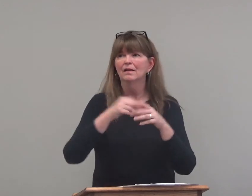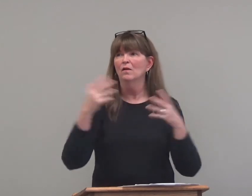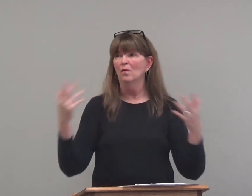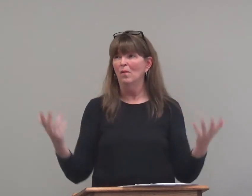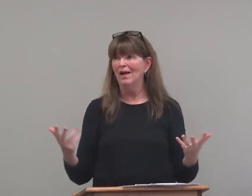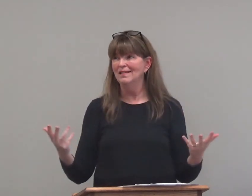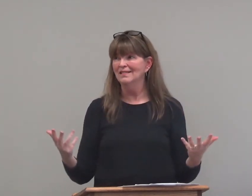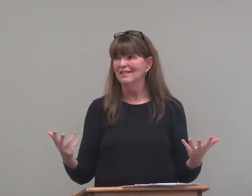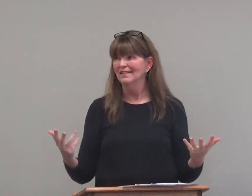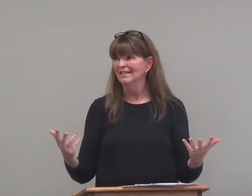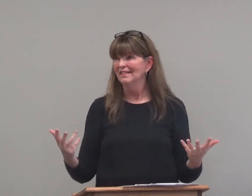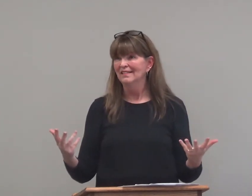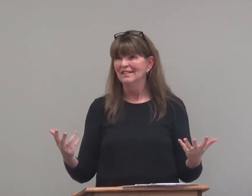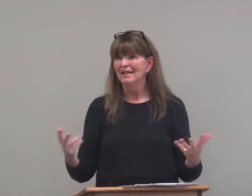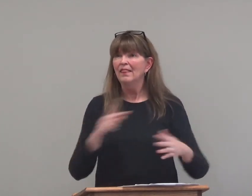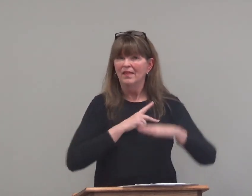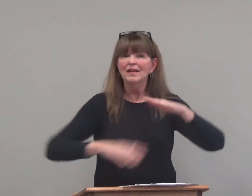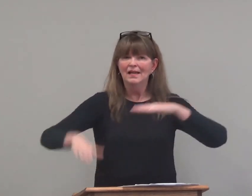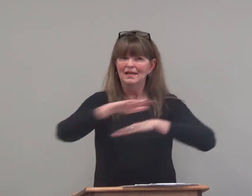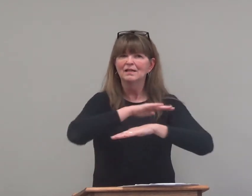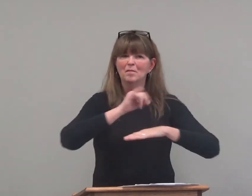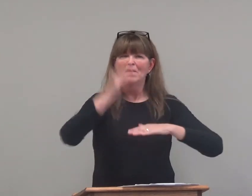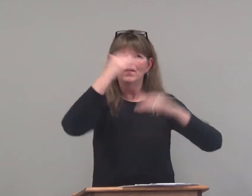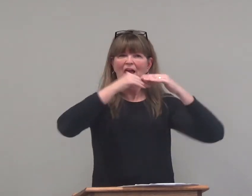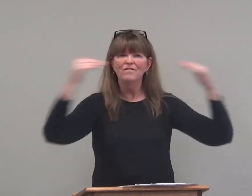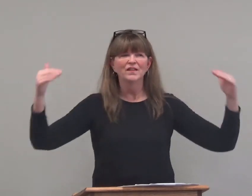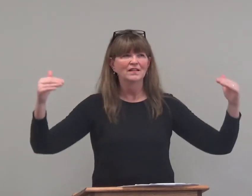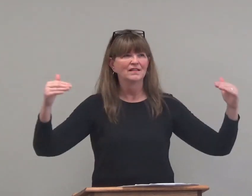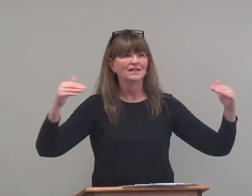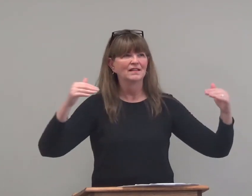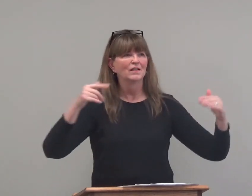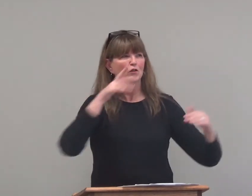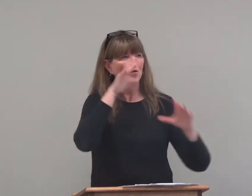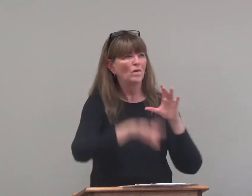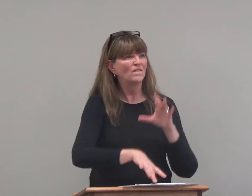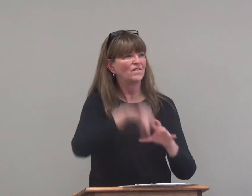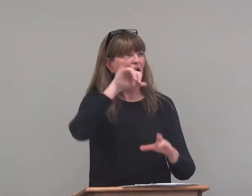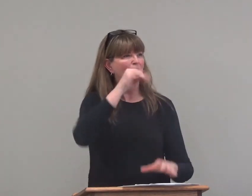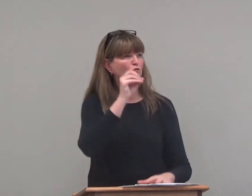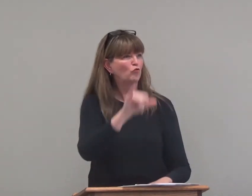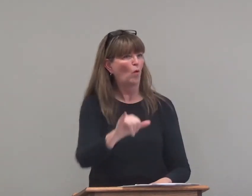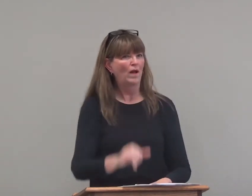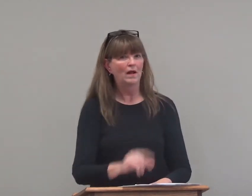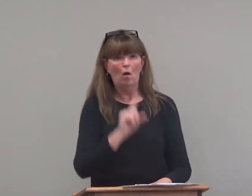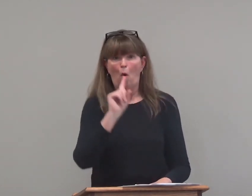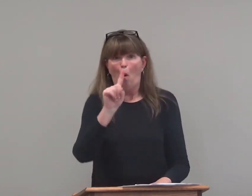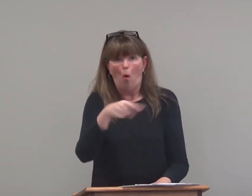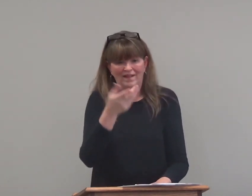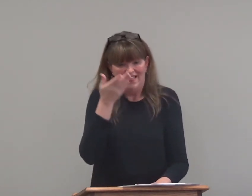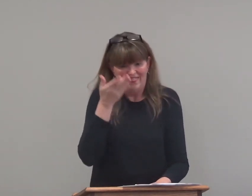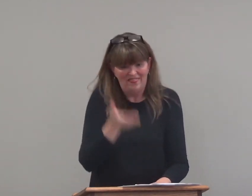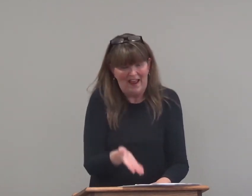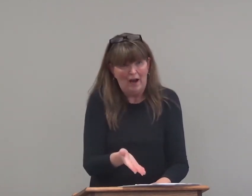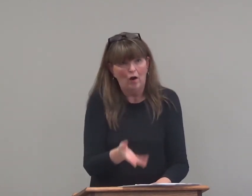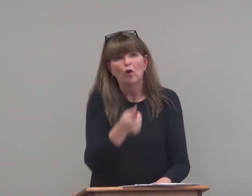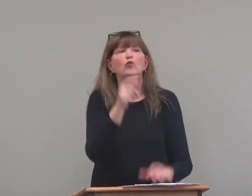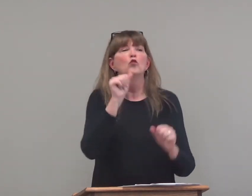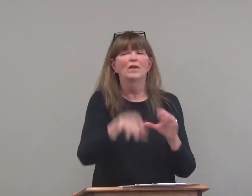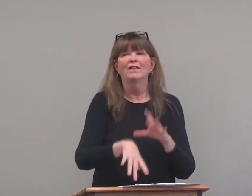You will be immersed within the kingdom of heaven. And there you will find joy.